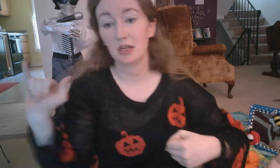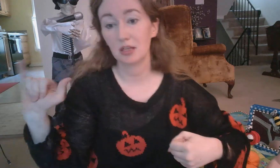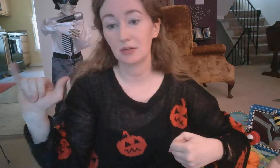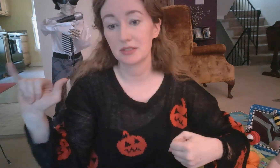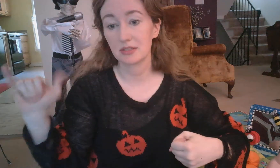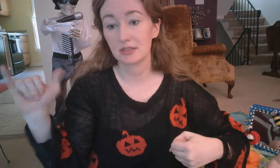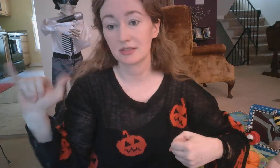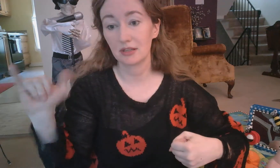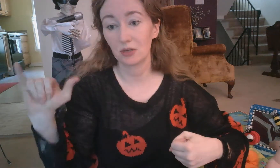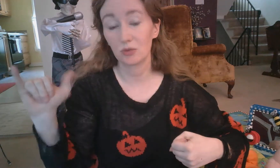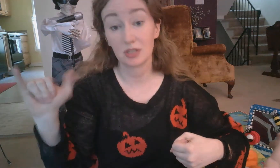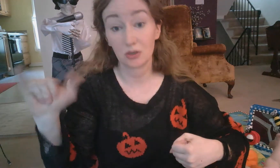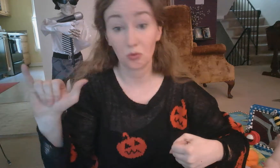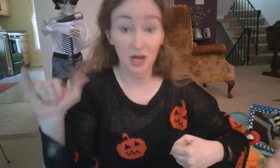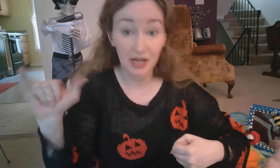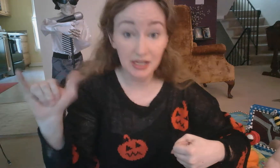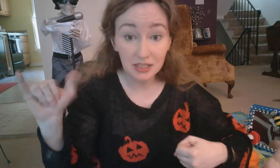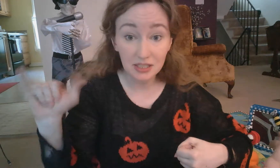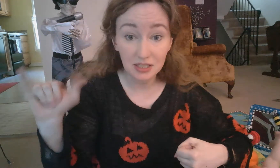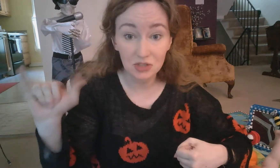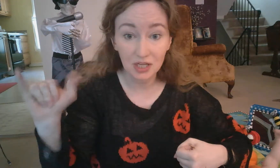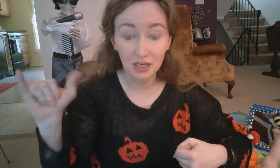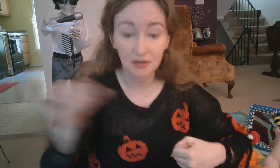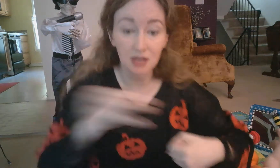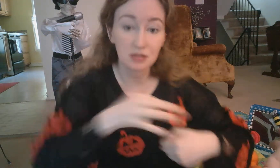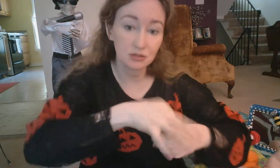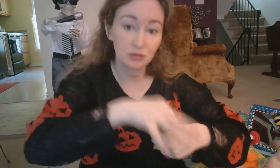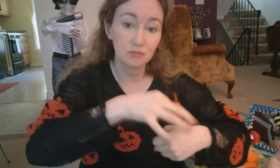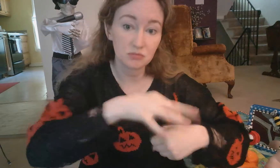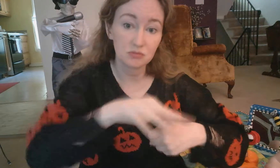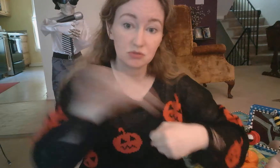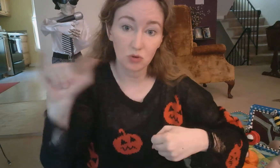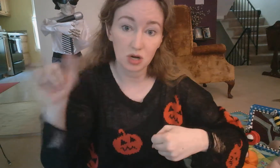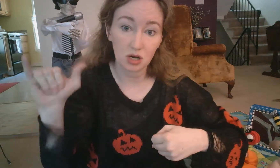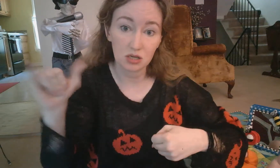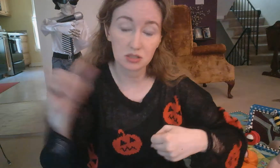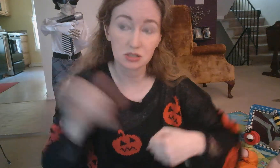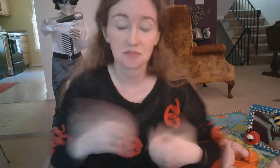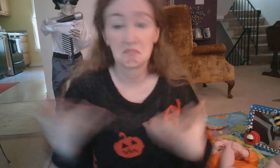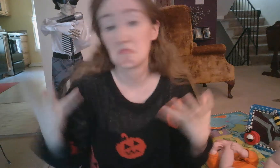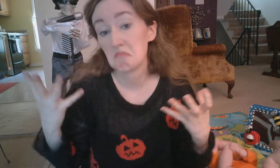yellow is the sign language letter Y, and you shake it around. So squash.